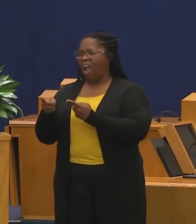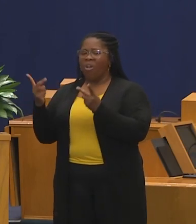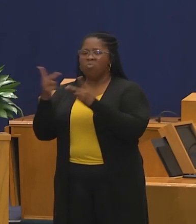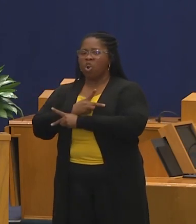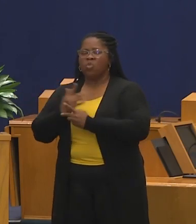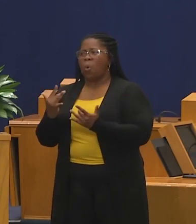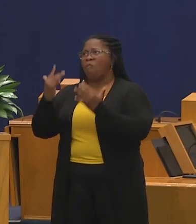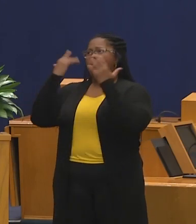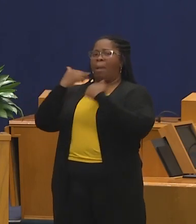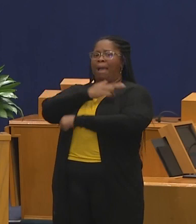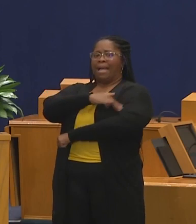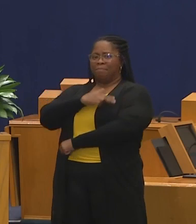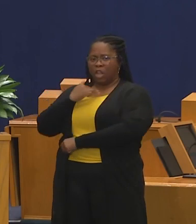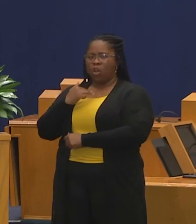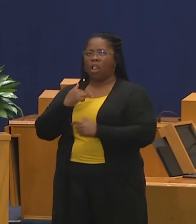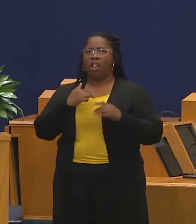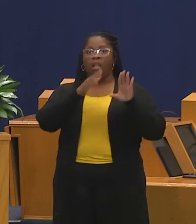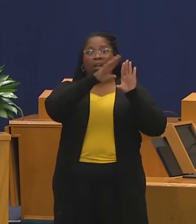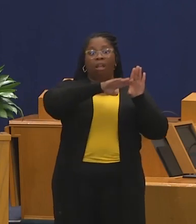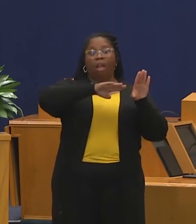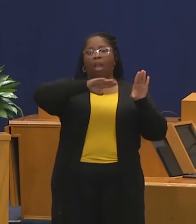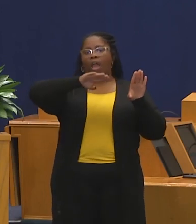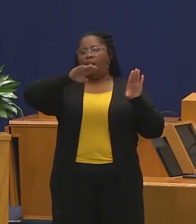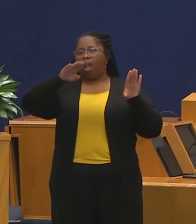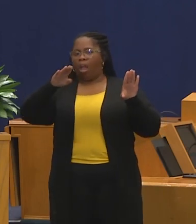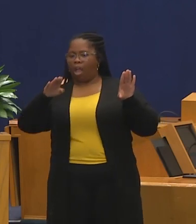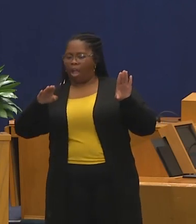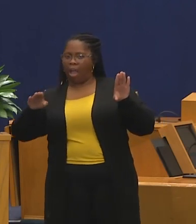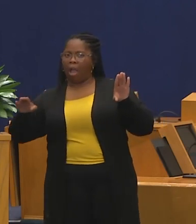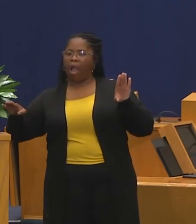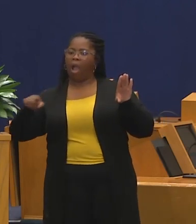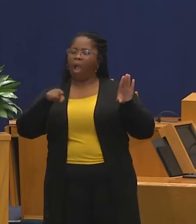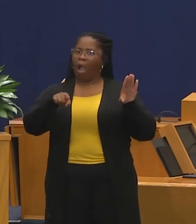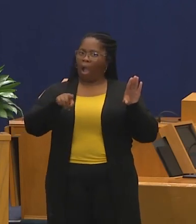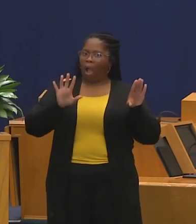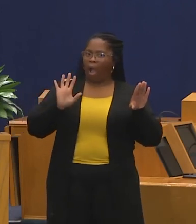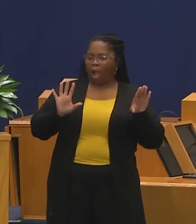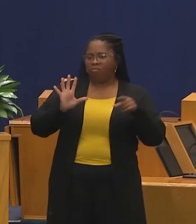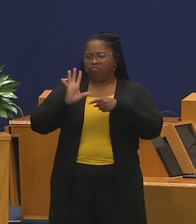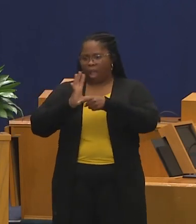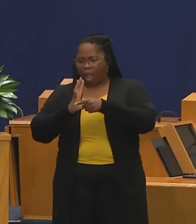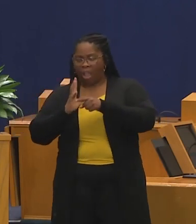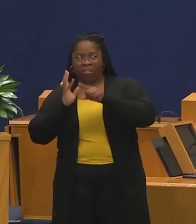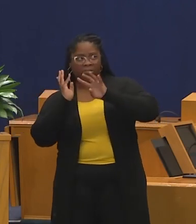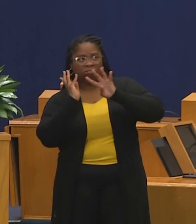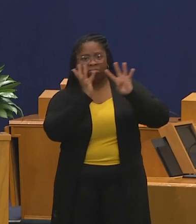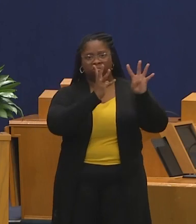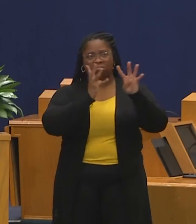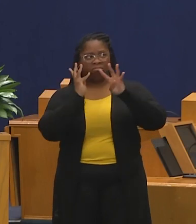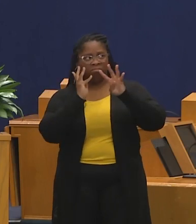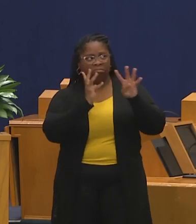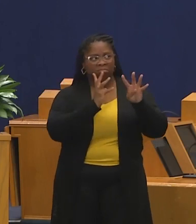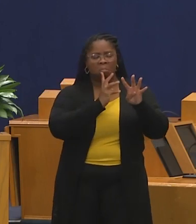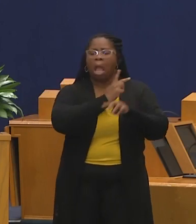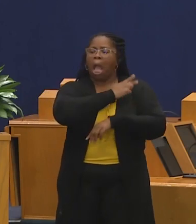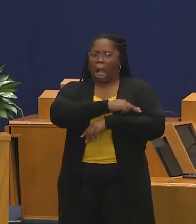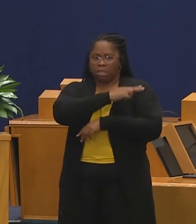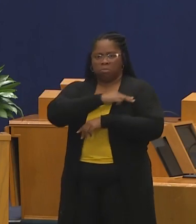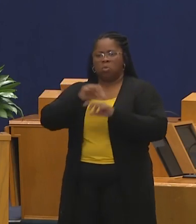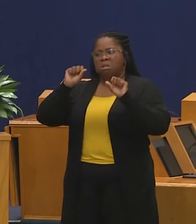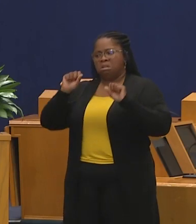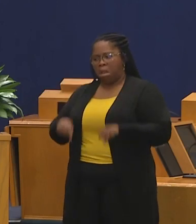can lower that peak and make it so the peak is a level at which the hospital system can take care of the patients that come. And it has